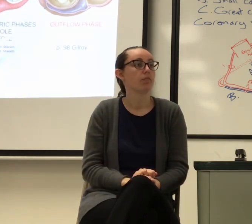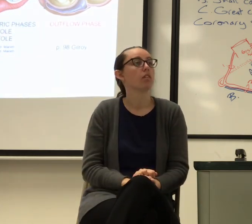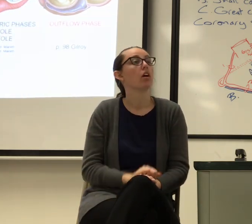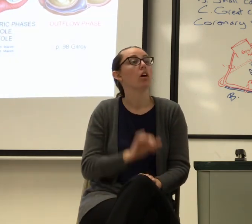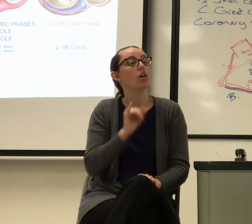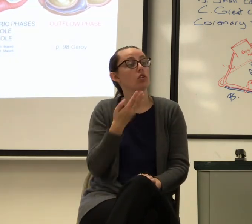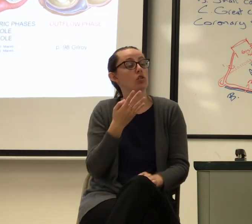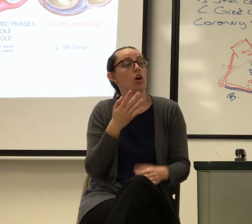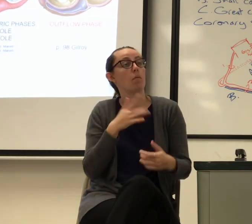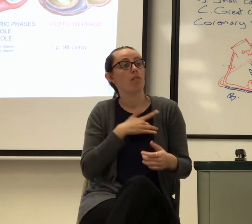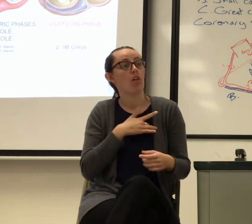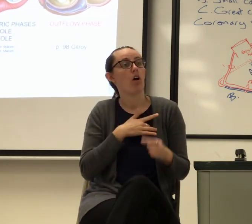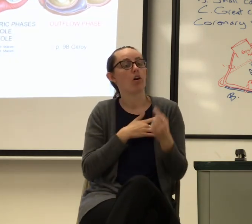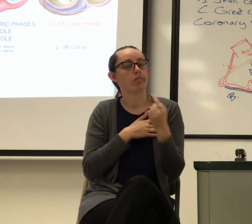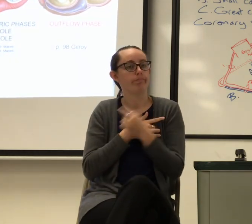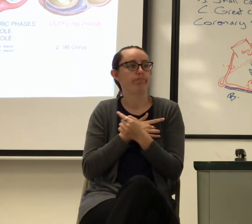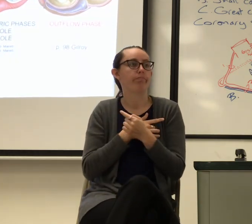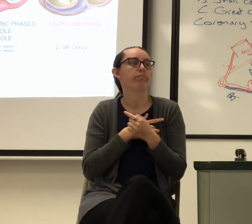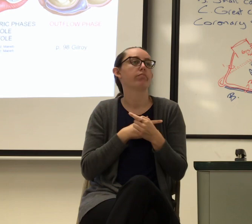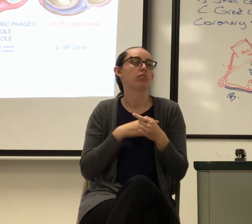Okay?